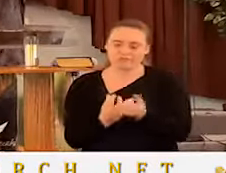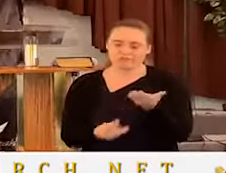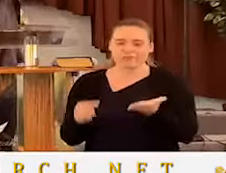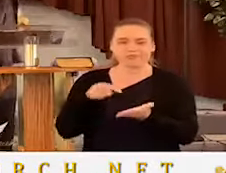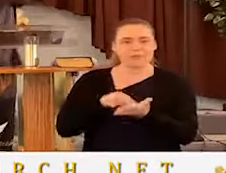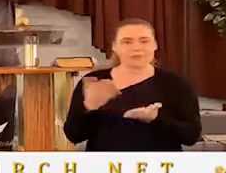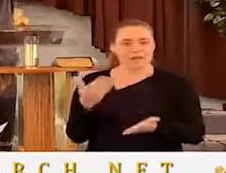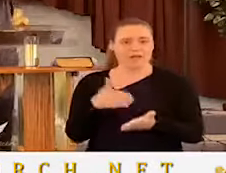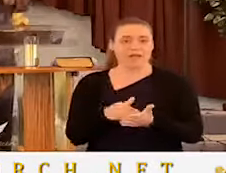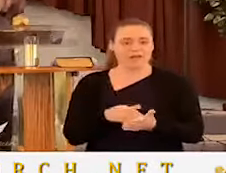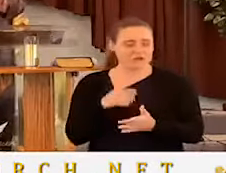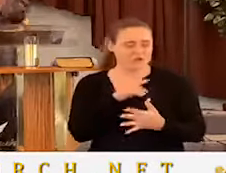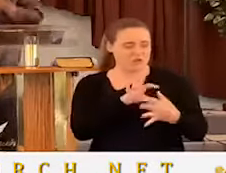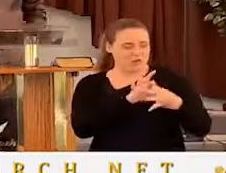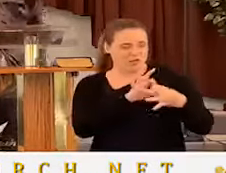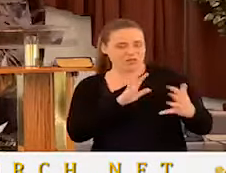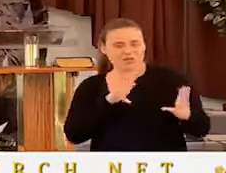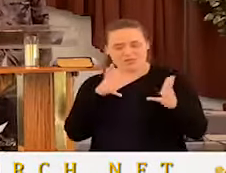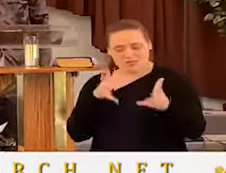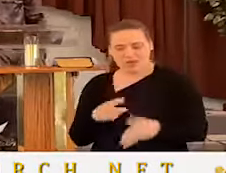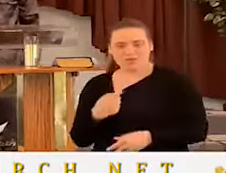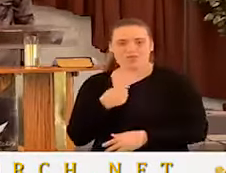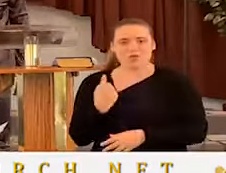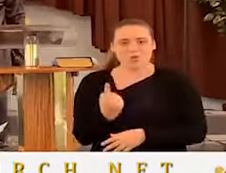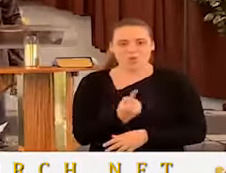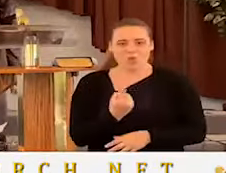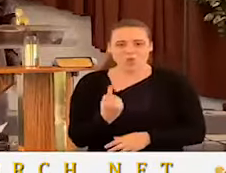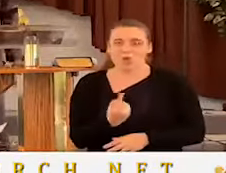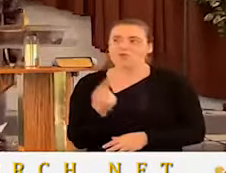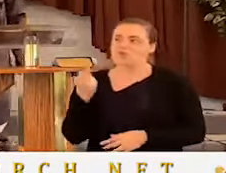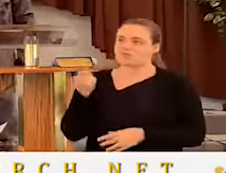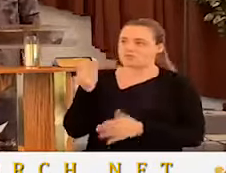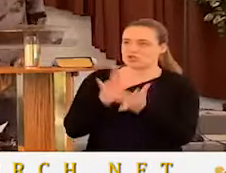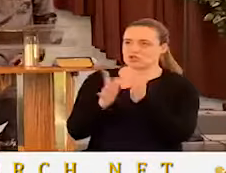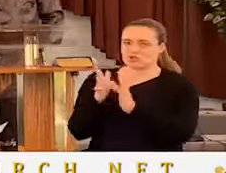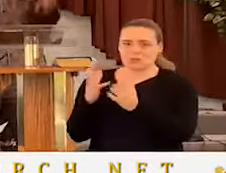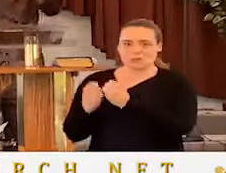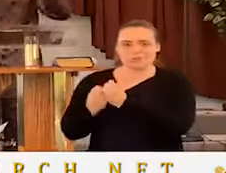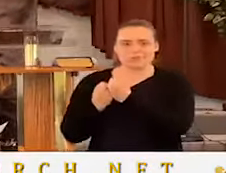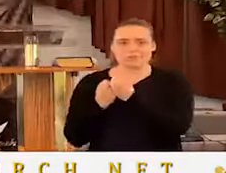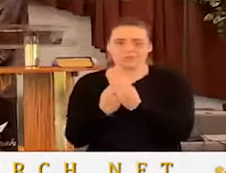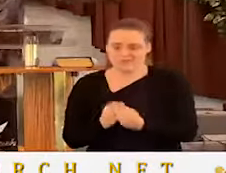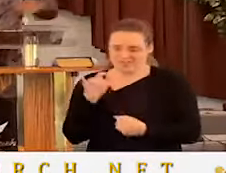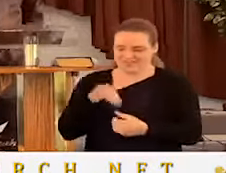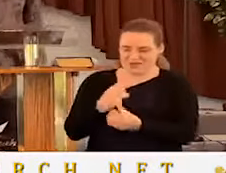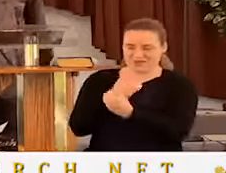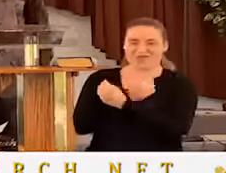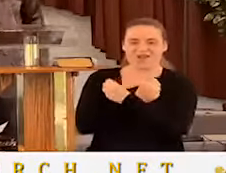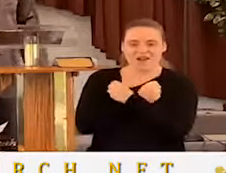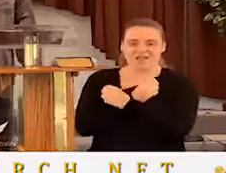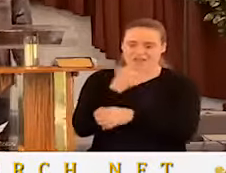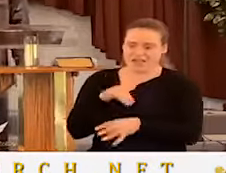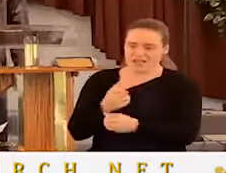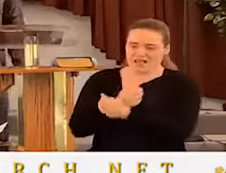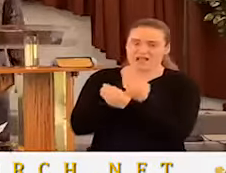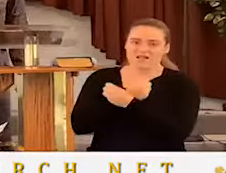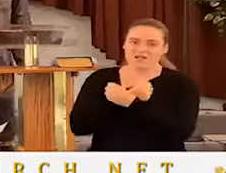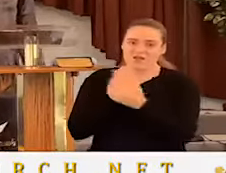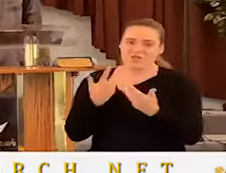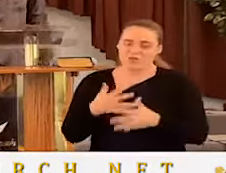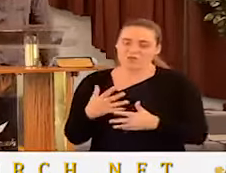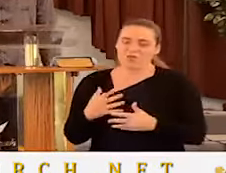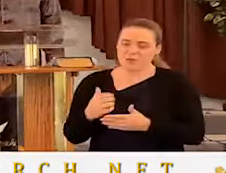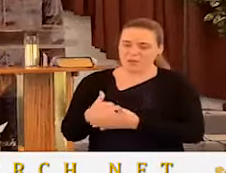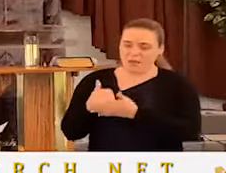me up. When you left me, love was the one that carried me through. I want you to say, it was love that caused me to